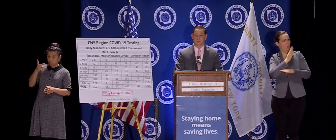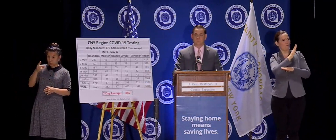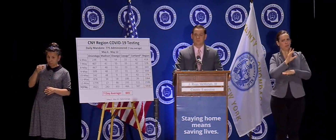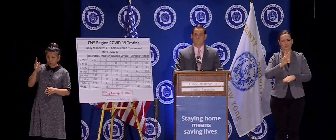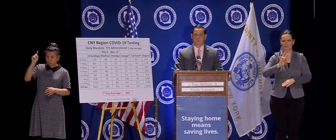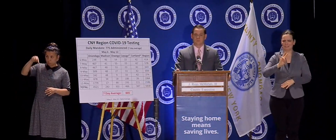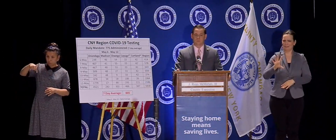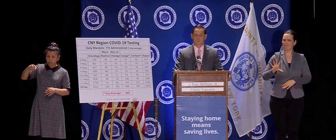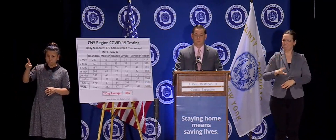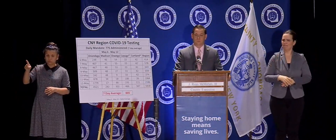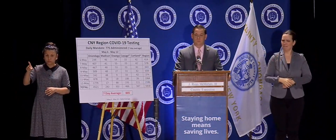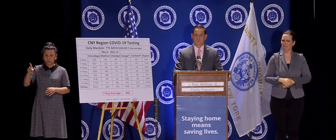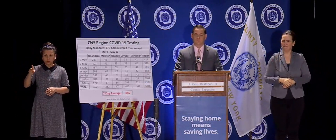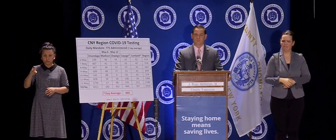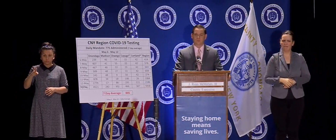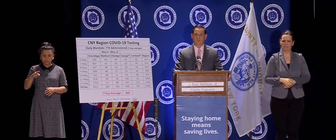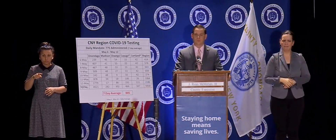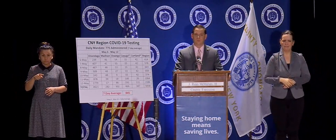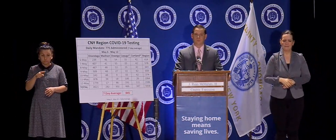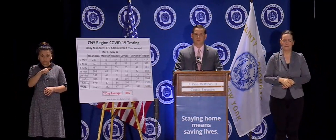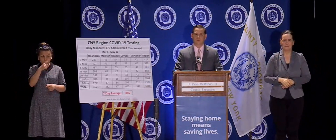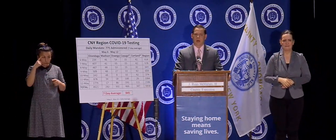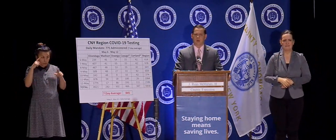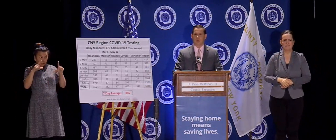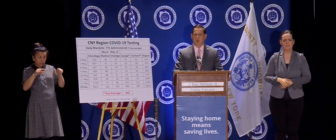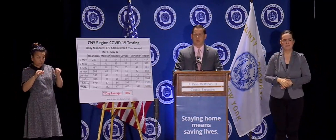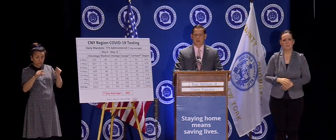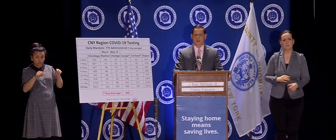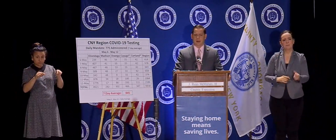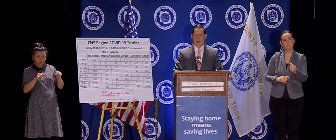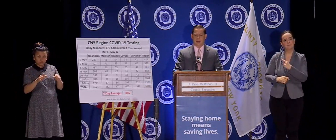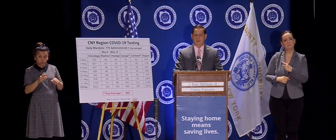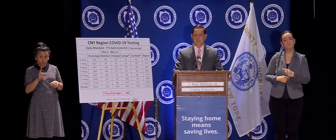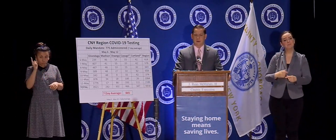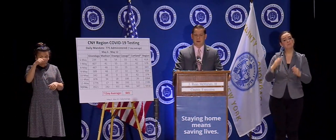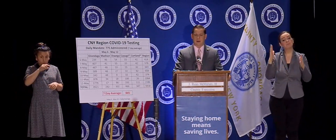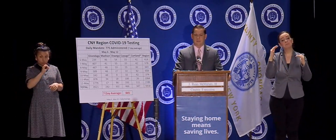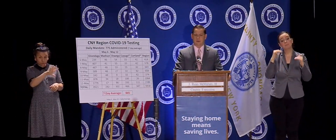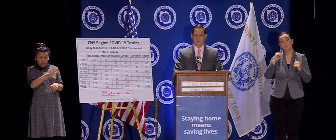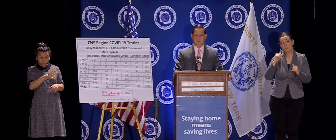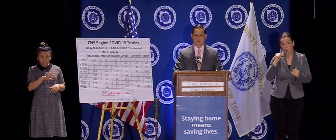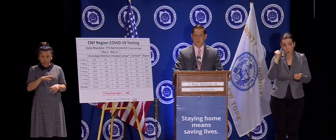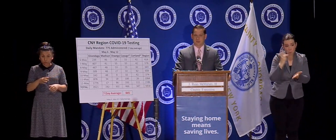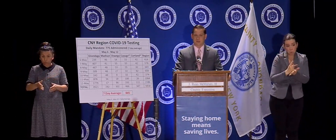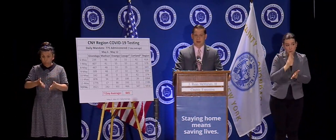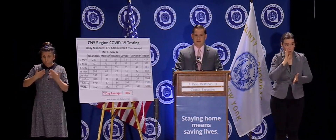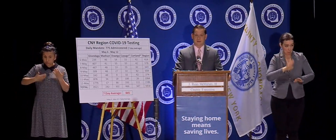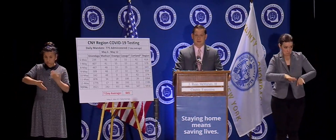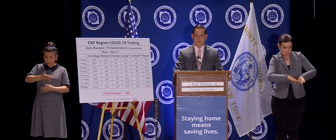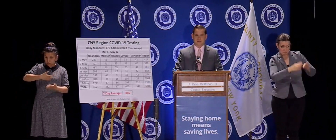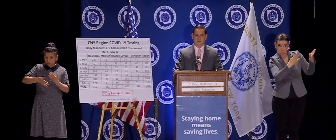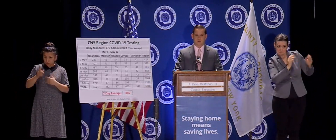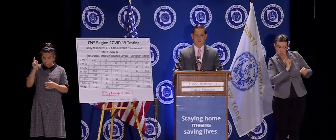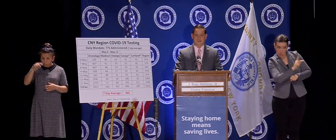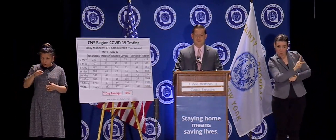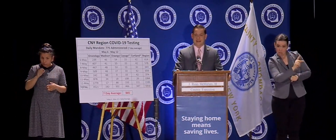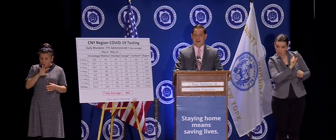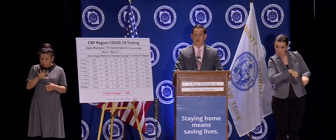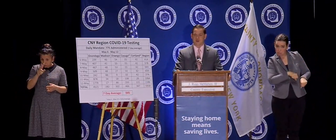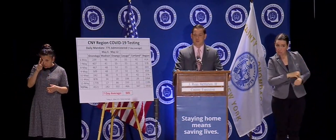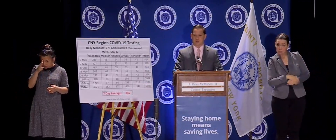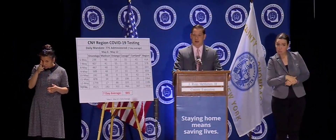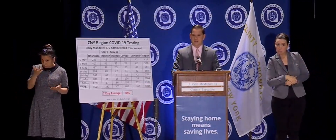You expect the clearance to be tomorrow? I don't know. I'm under the assumption that this